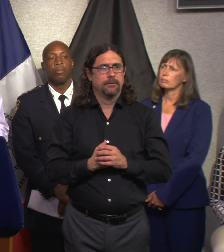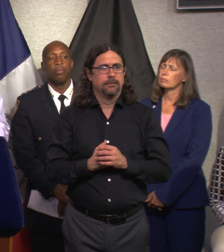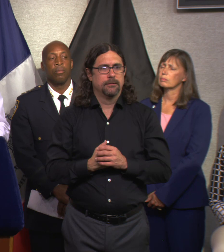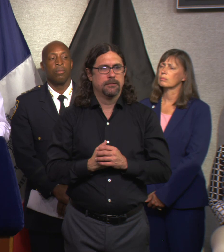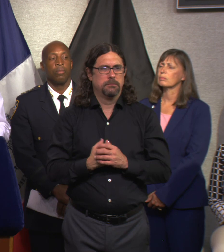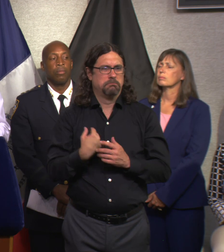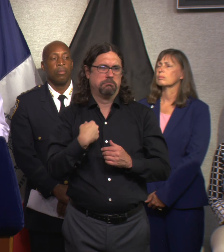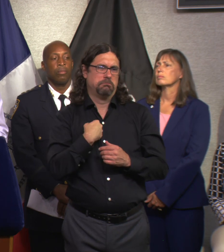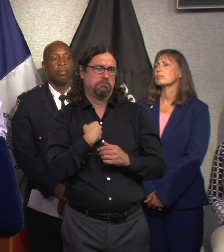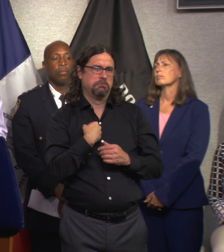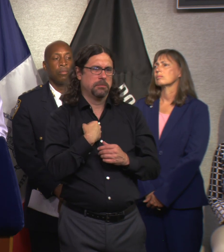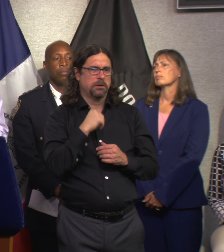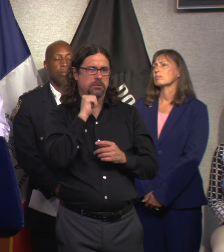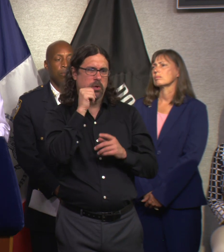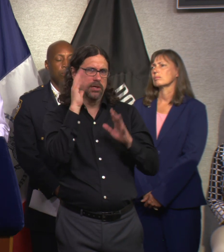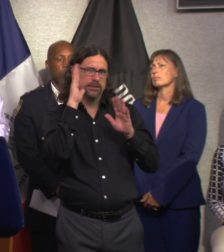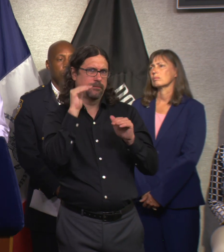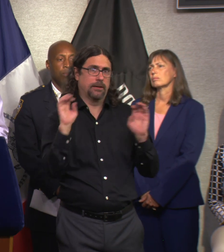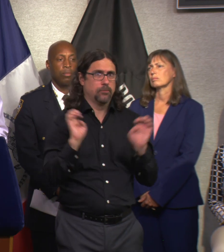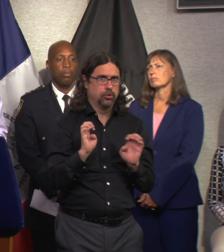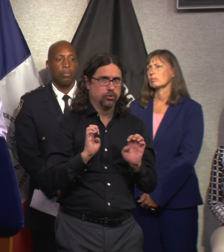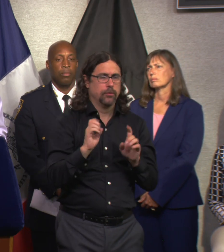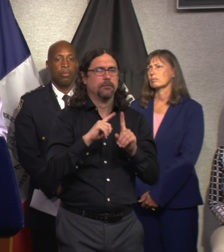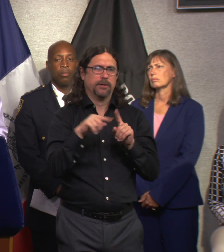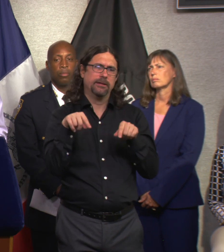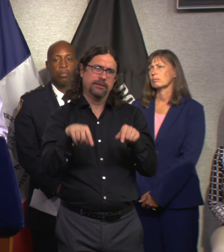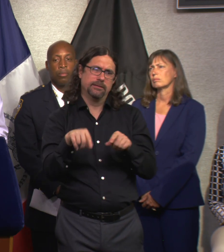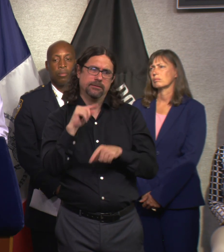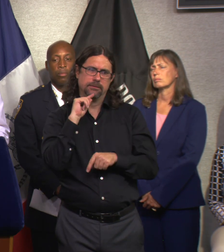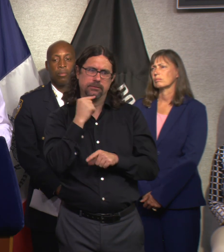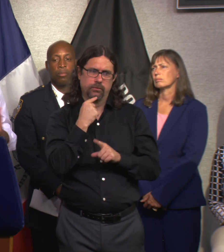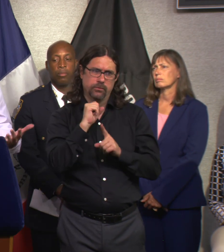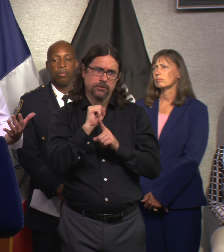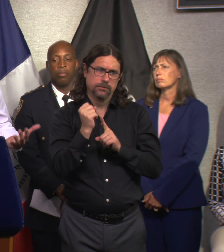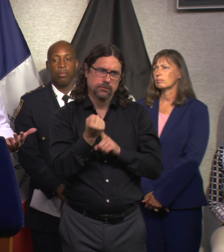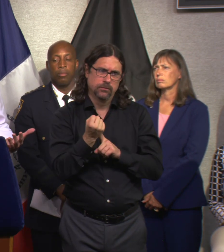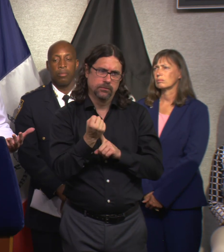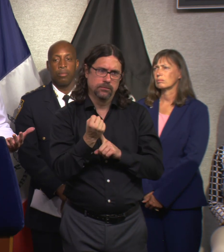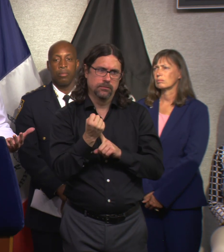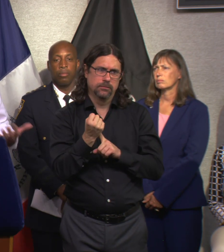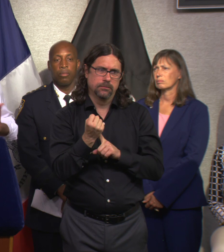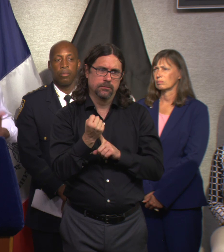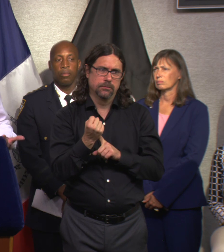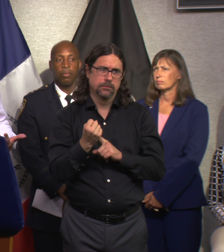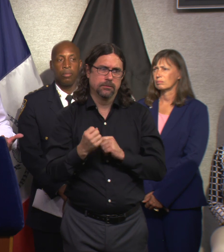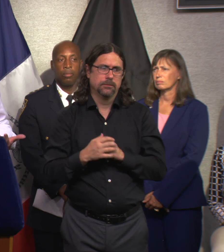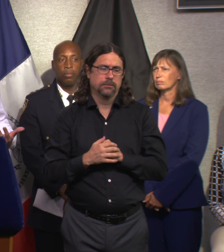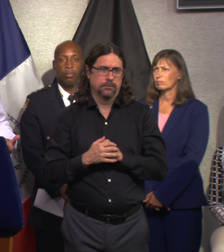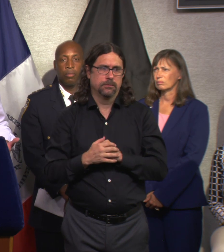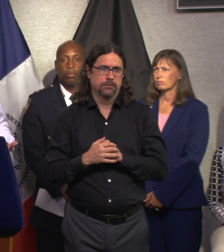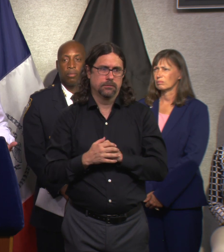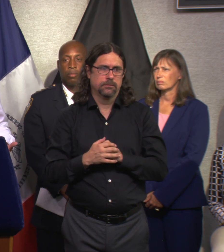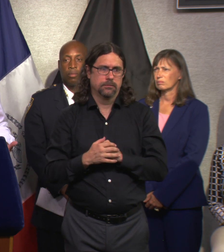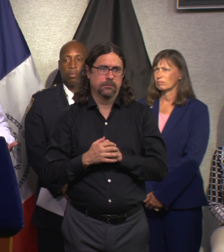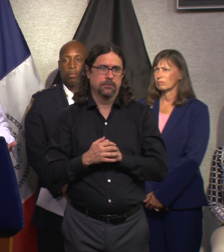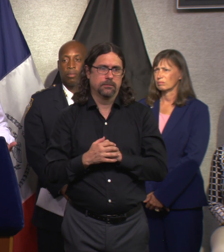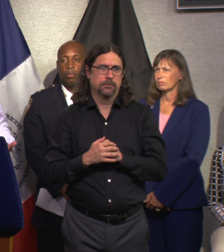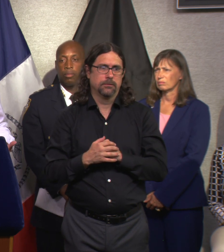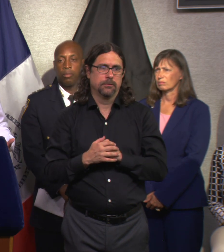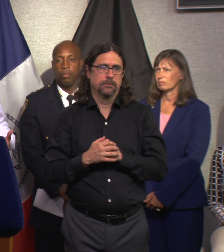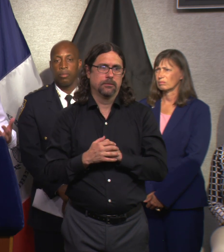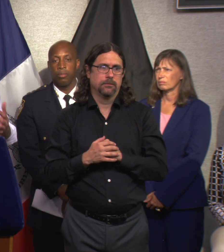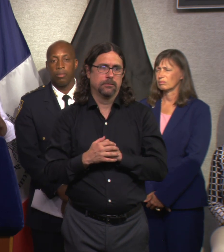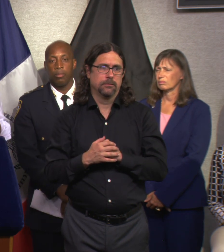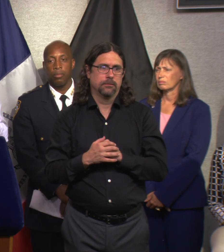time we had 100-degree temperature was 2012. So this is literally the first time, as long as I've been mayor, that we will hit